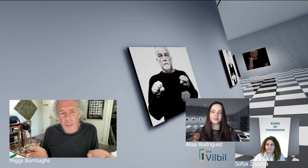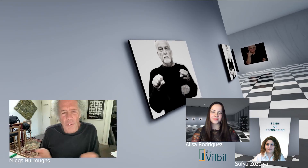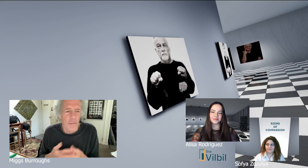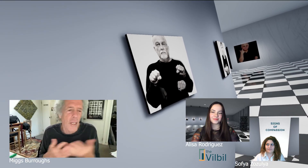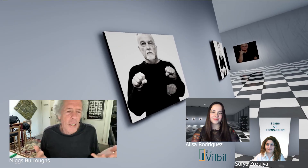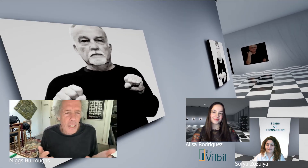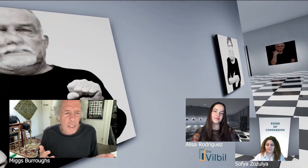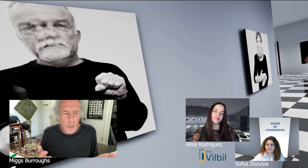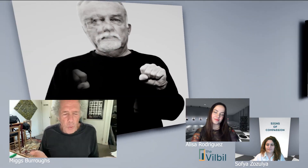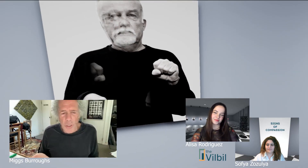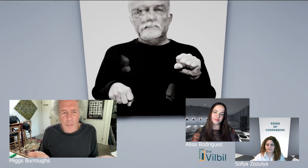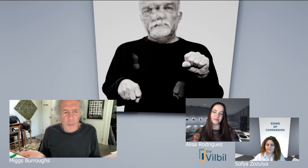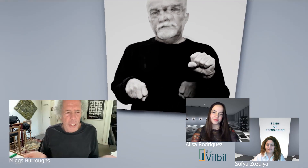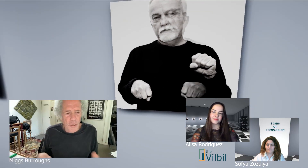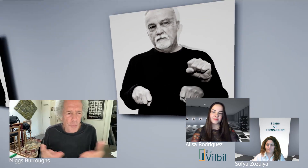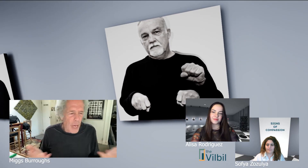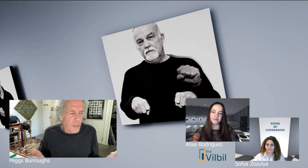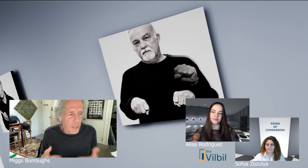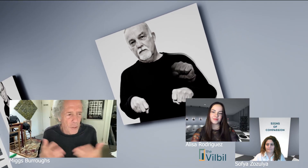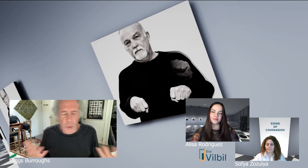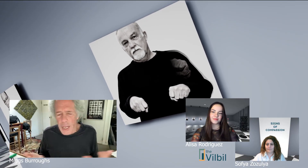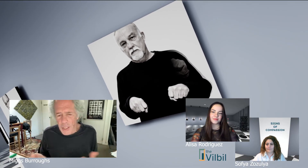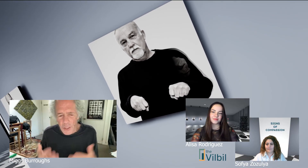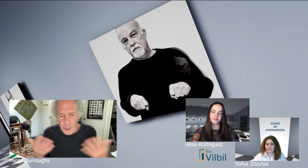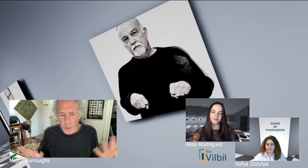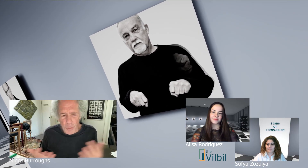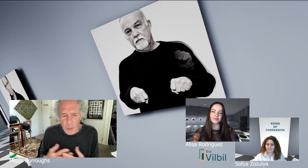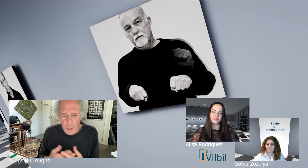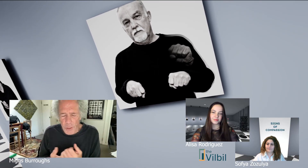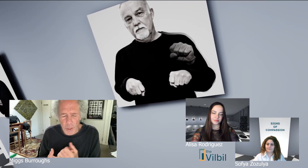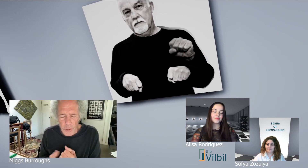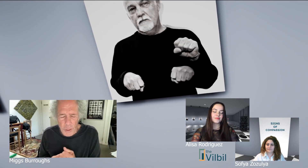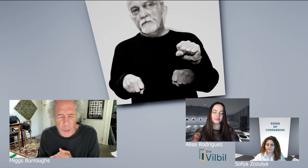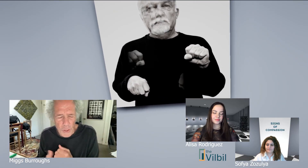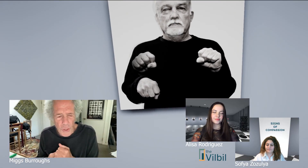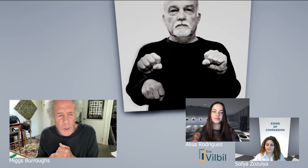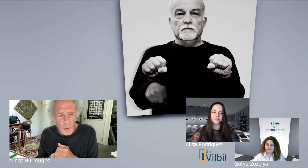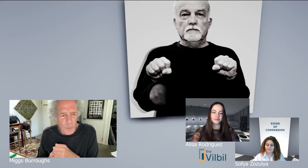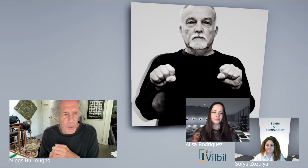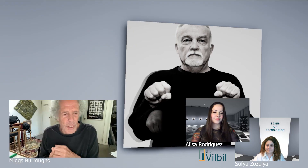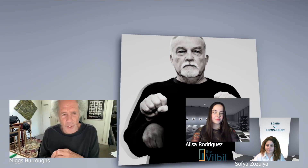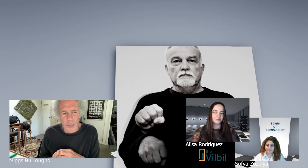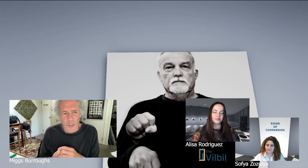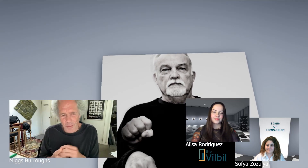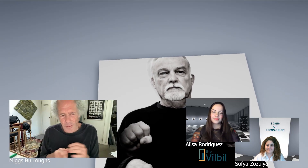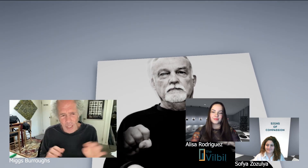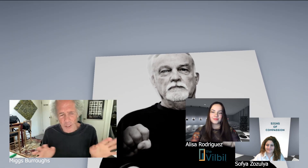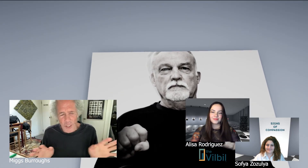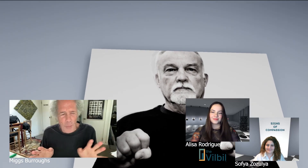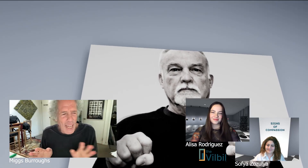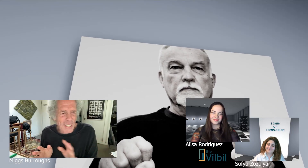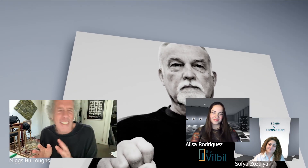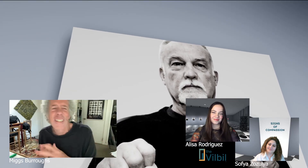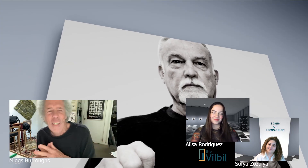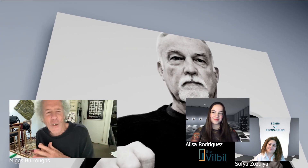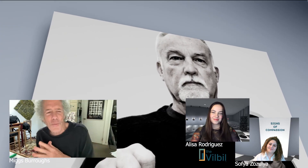is wonderful. It can do math, it can do science, it can probably cure diseases. So that's not bad.